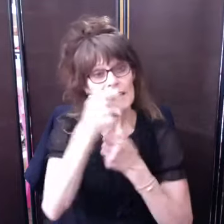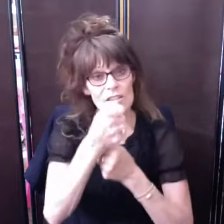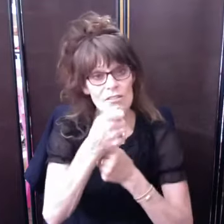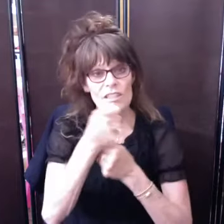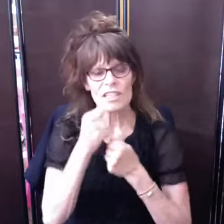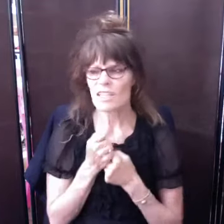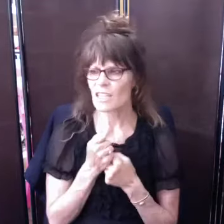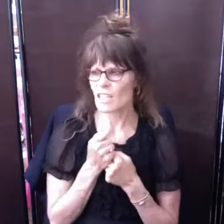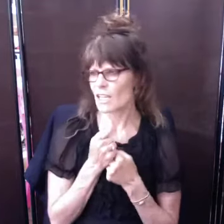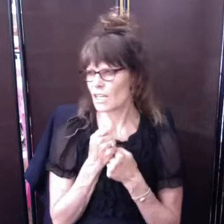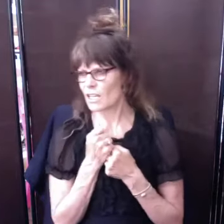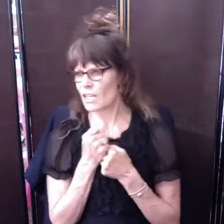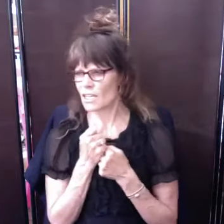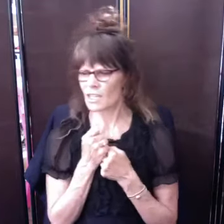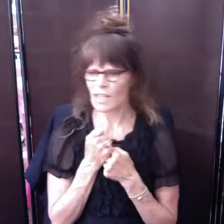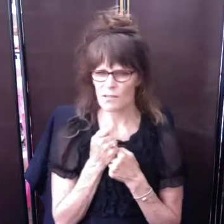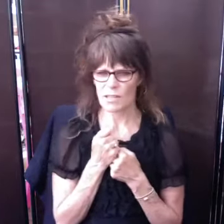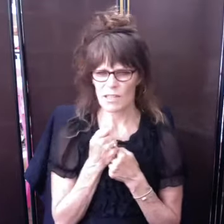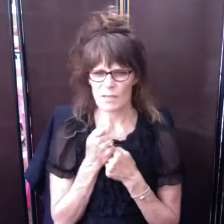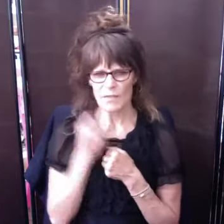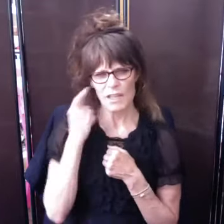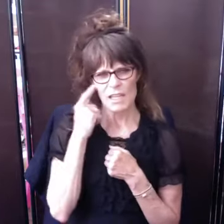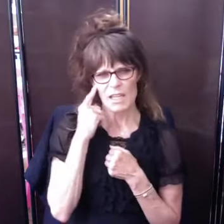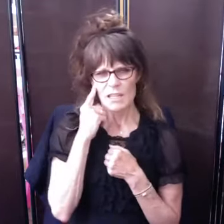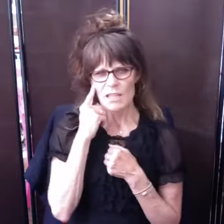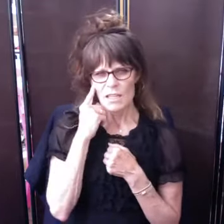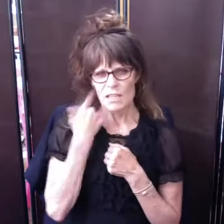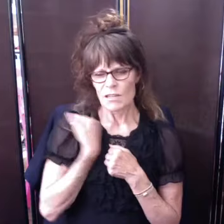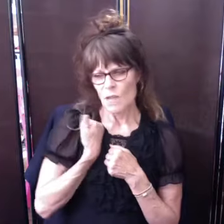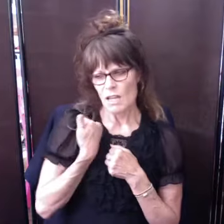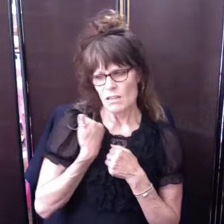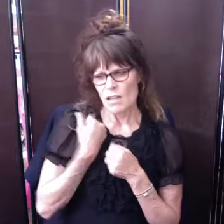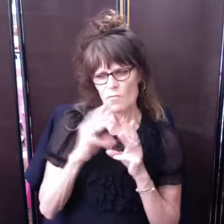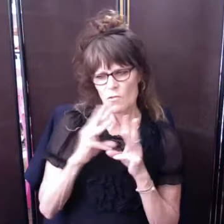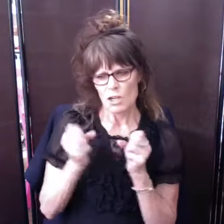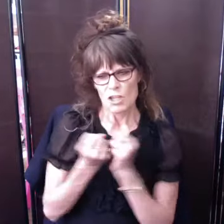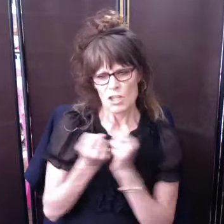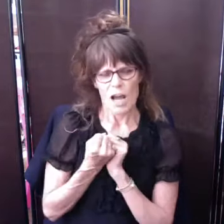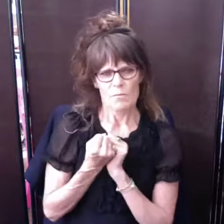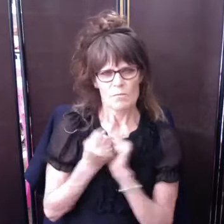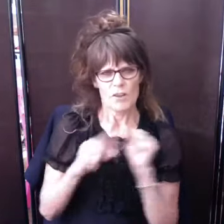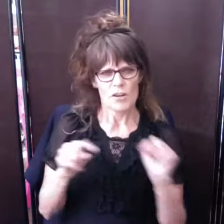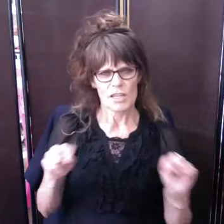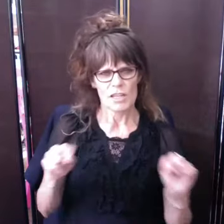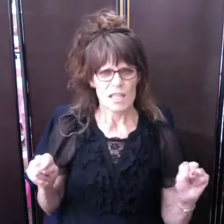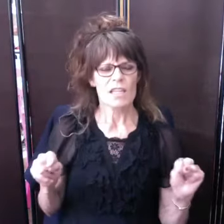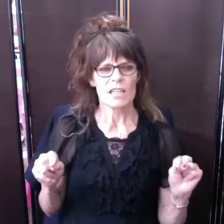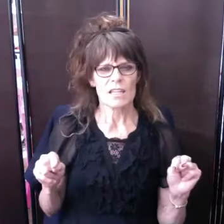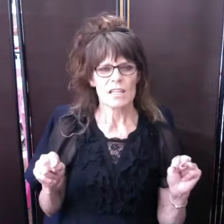informal straw poll. It's just my own straw poll, but, we workshop things to death in AA. Again, another part of general service. We talk